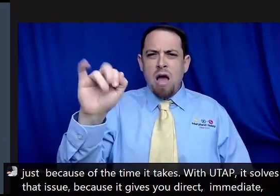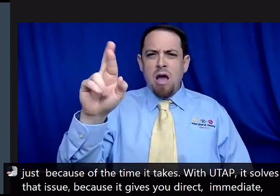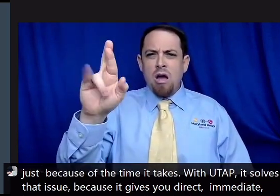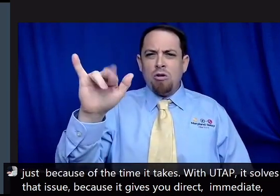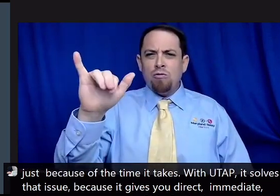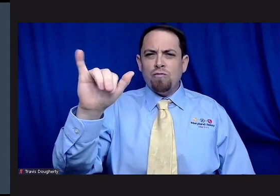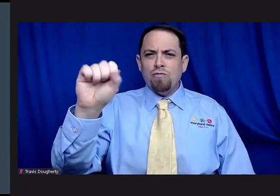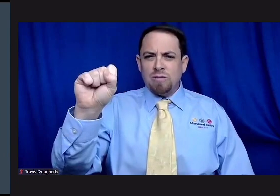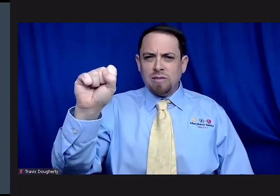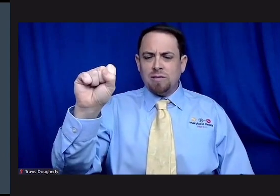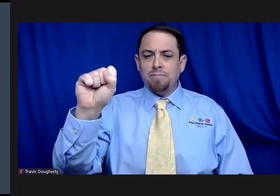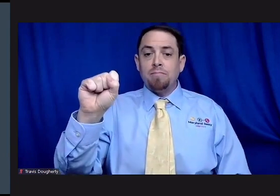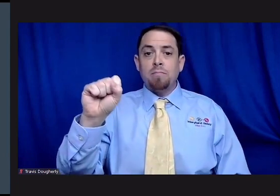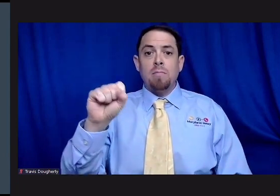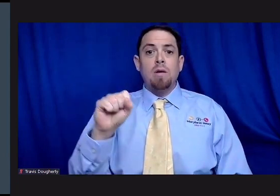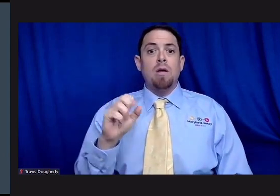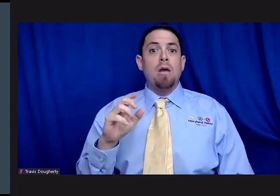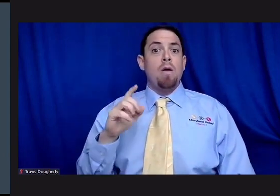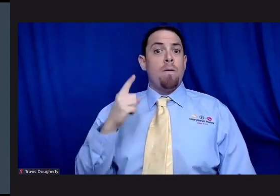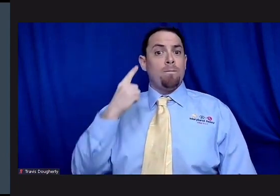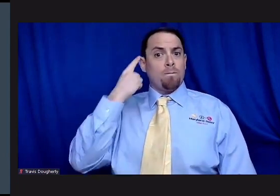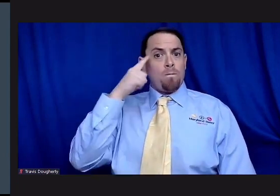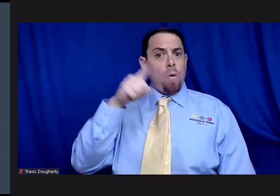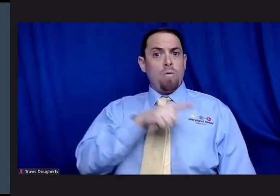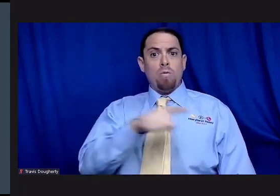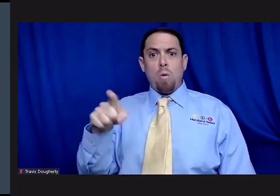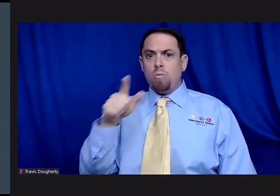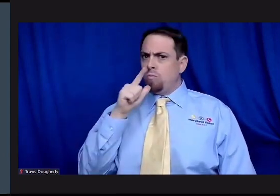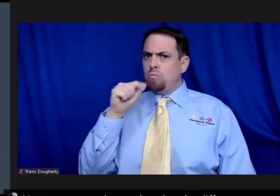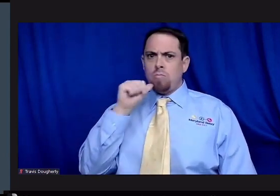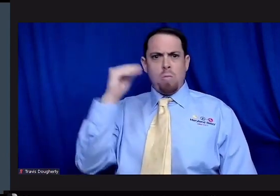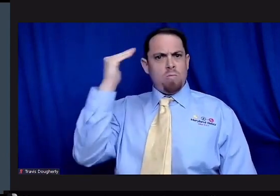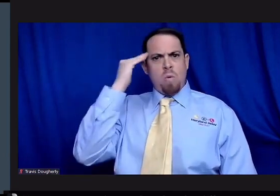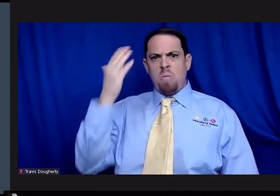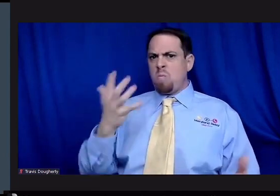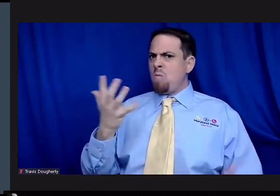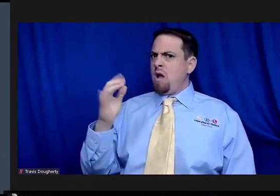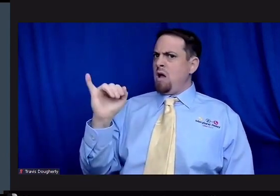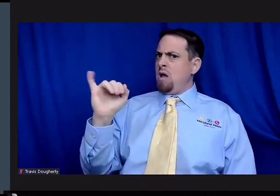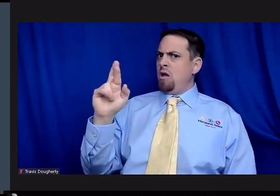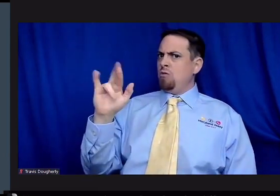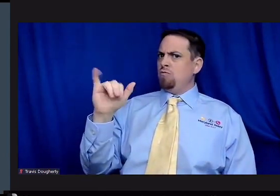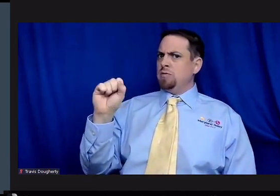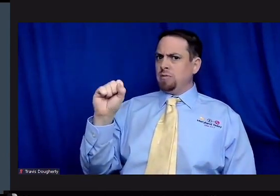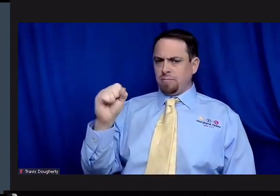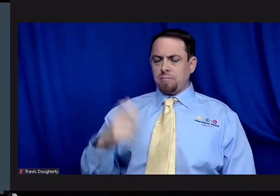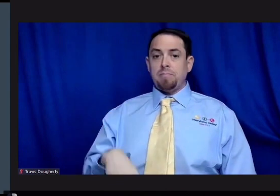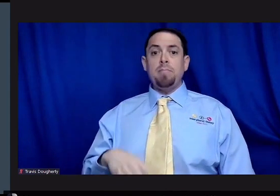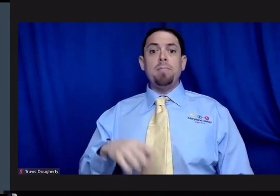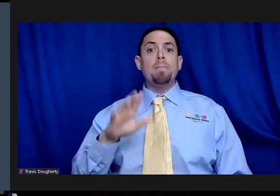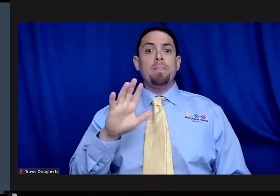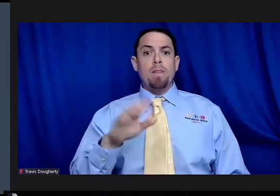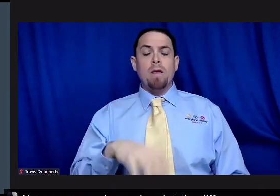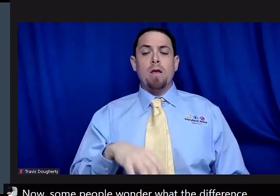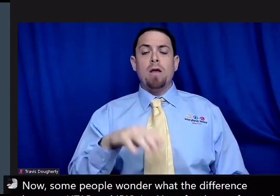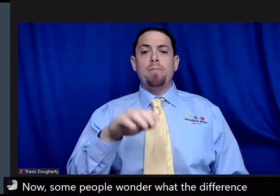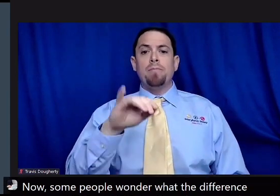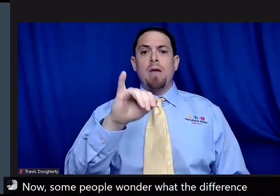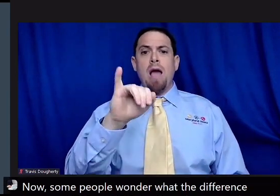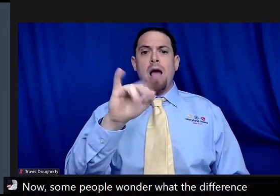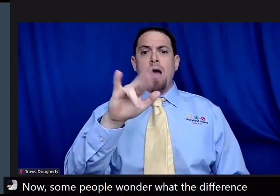Now, some people wonder what the difference between UTAP and IRIS is. Now, for those of you who are not familiar with IRIS,